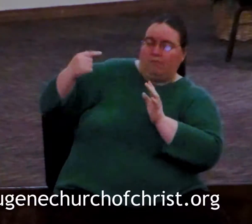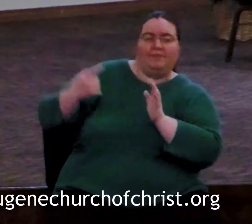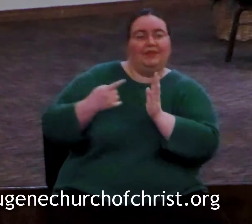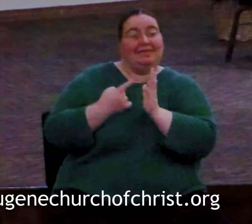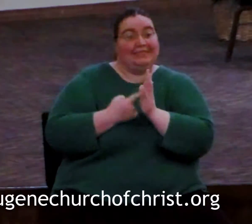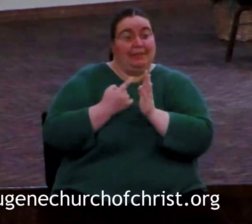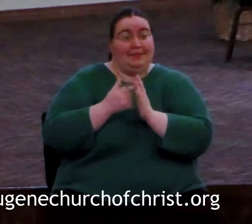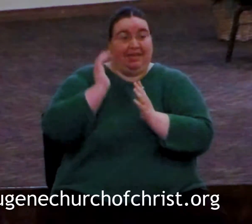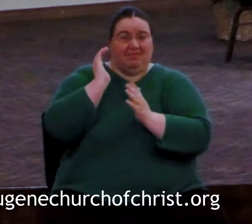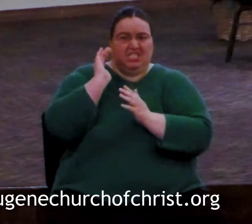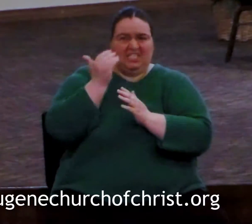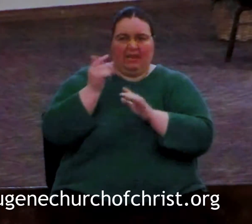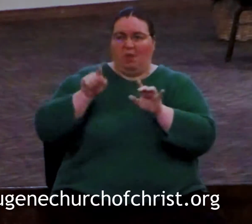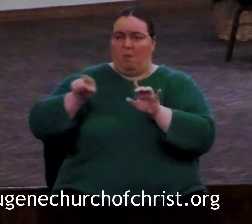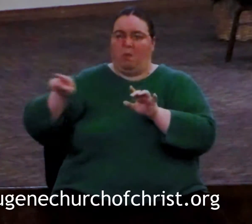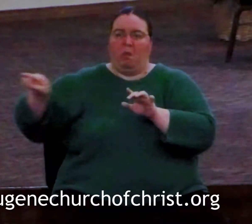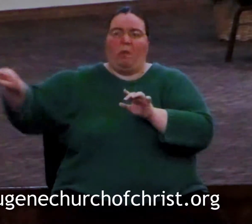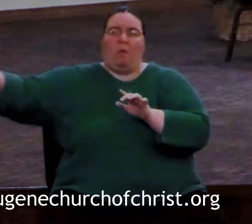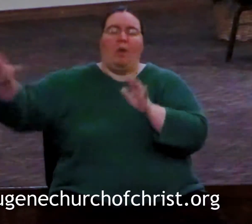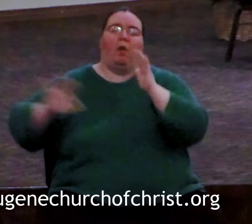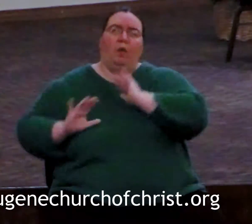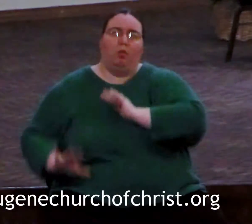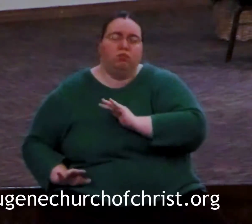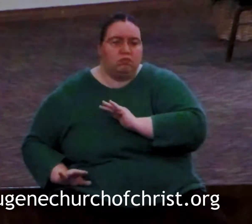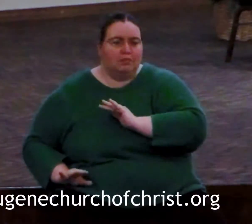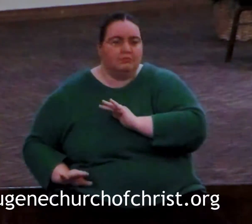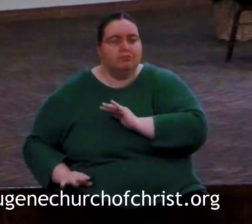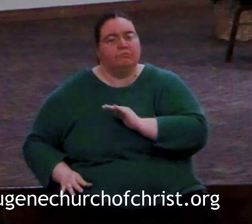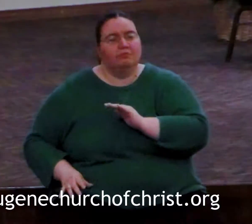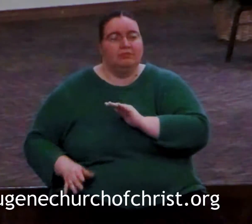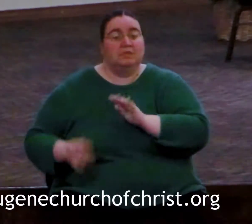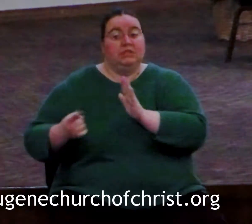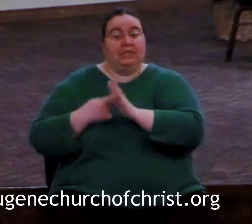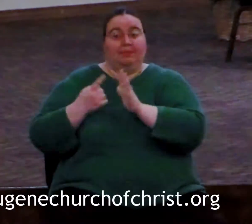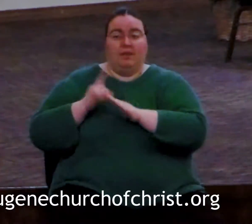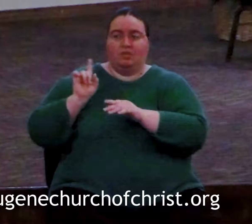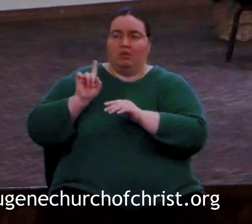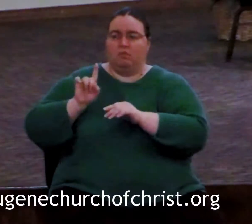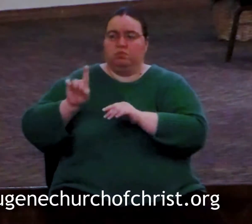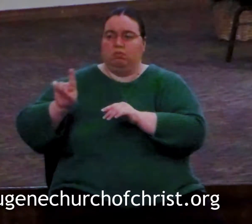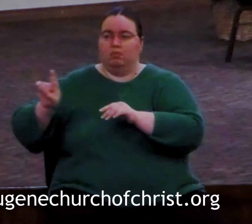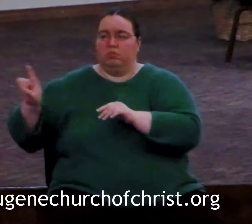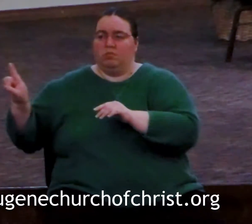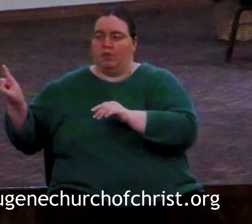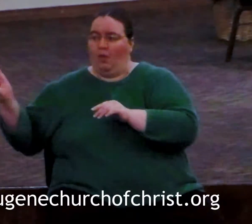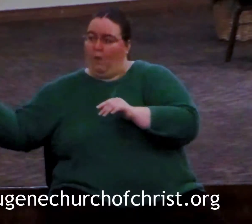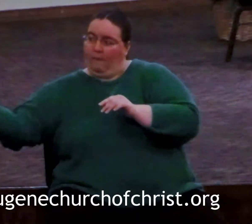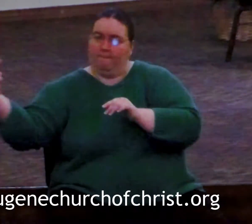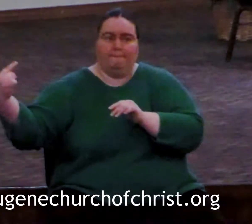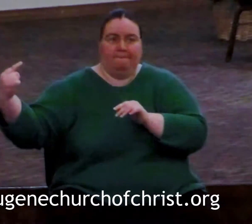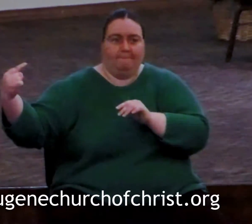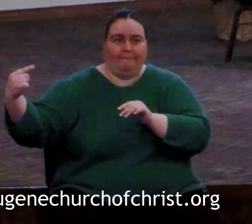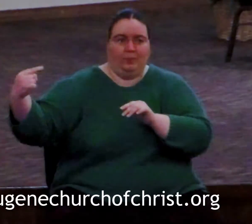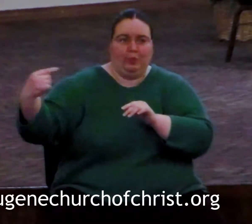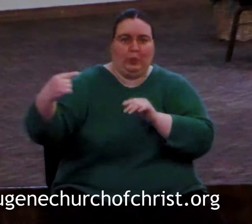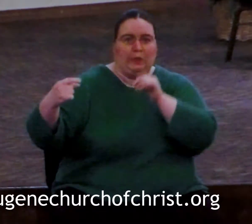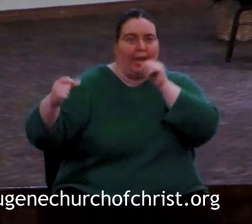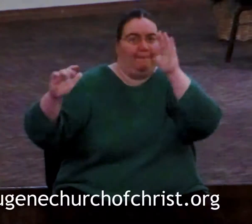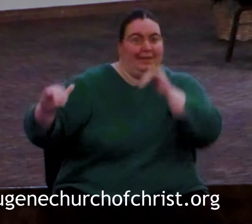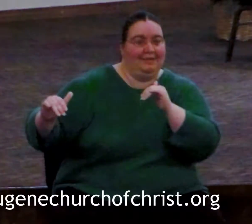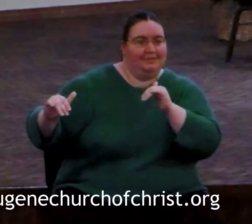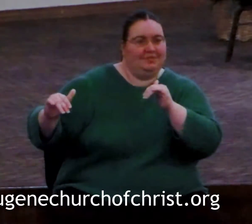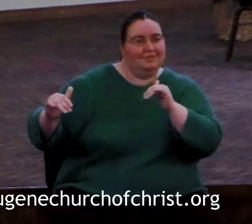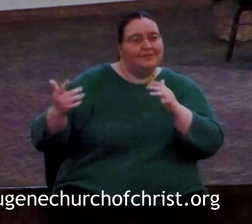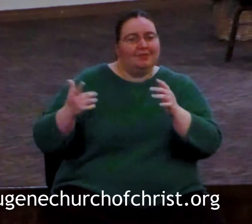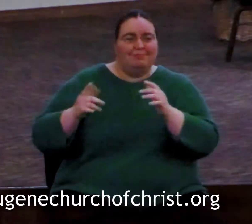going further away from you, and you would not think much of it. Other times, it would take a turn at the last minute that you were not expecting. But you